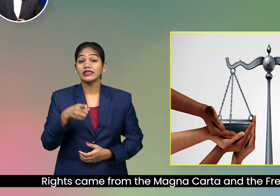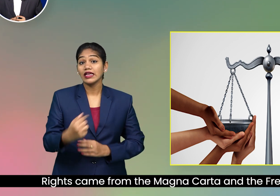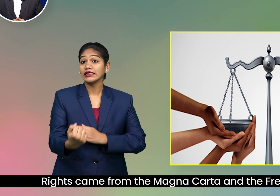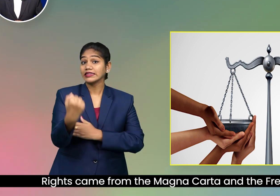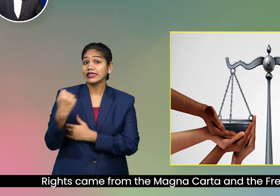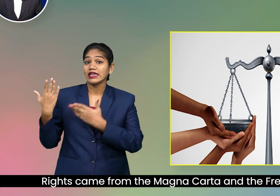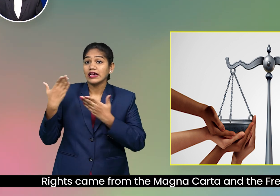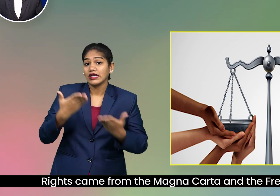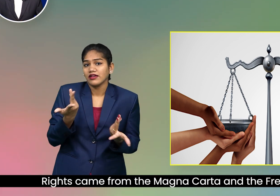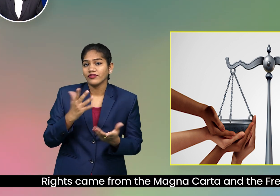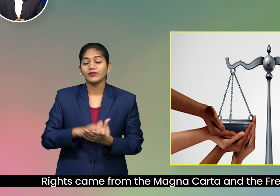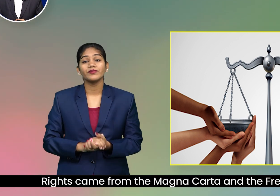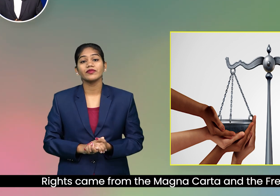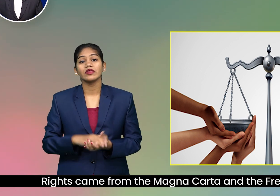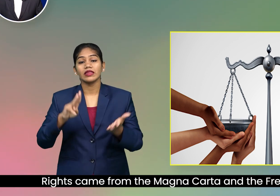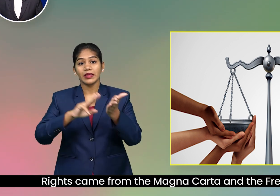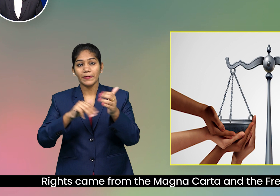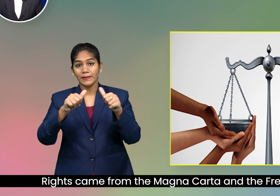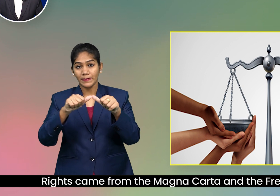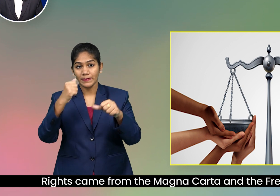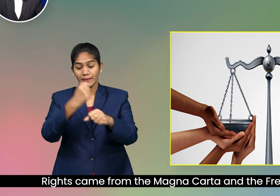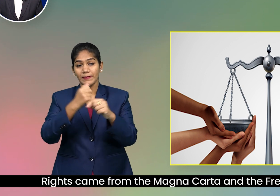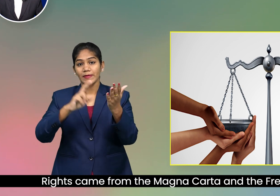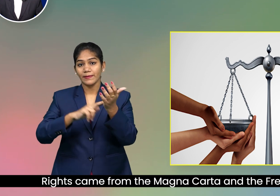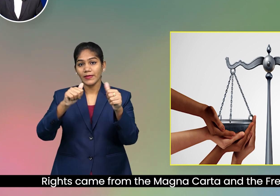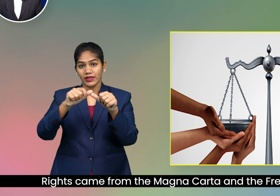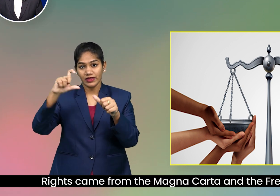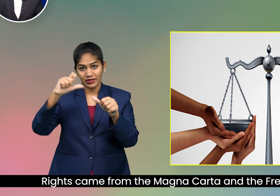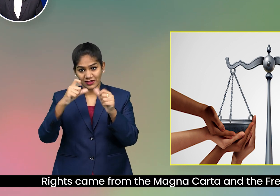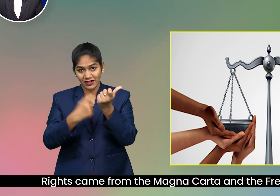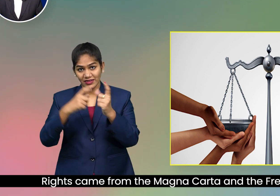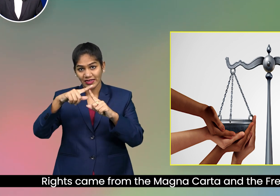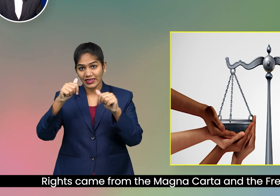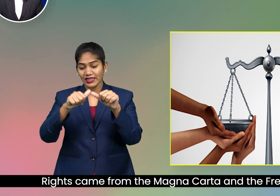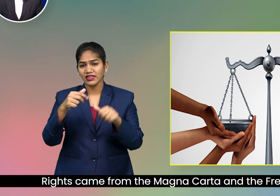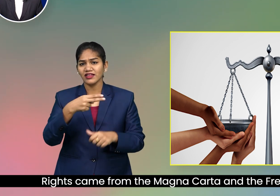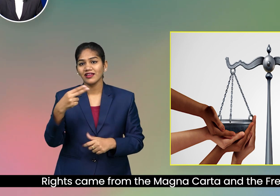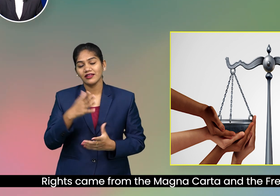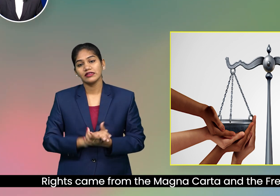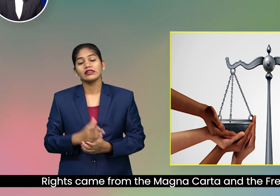Rights came from the Magna Carta and the French Revolution.